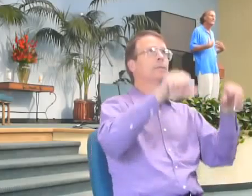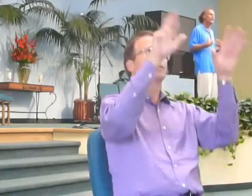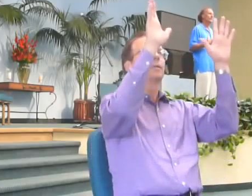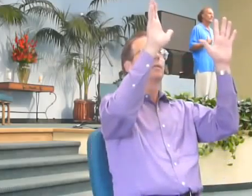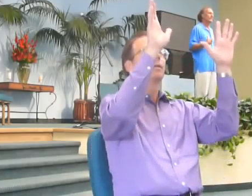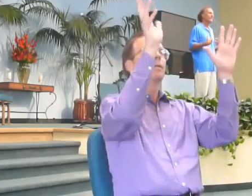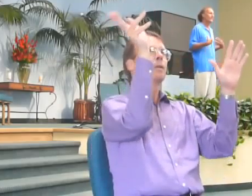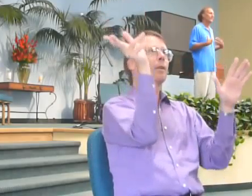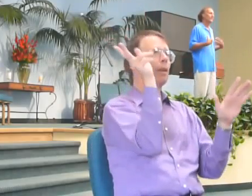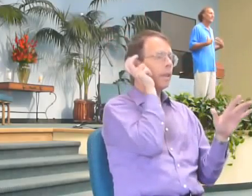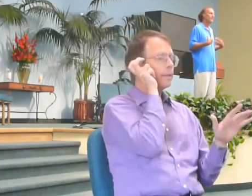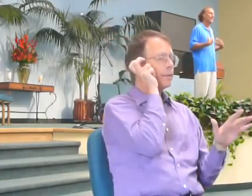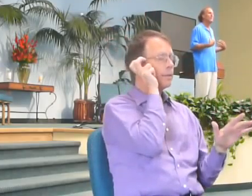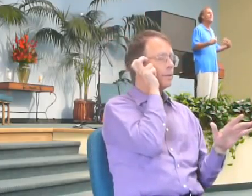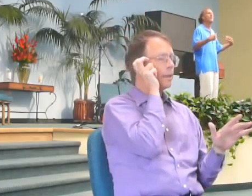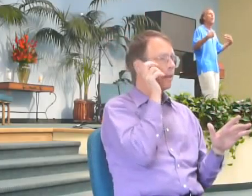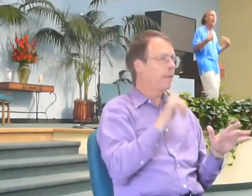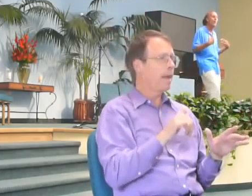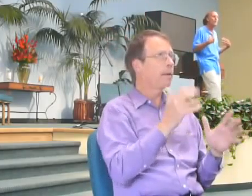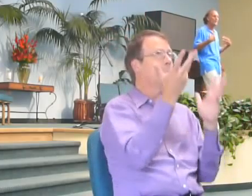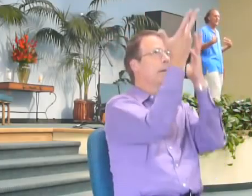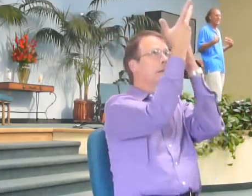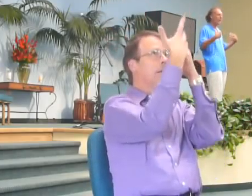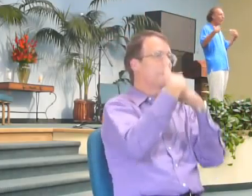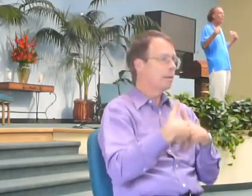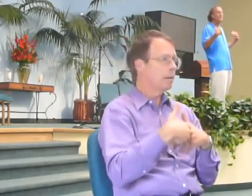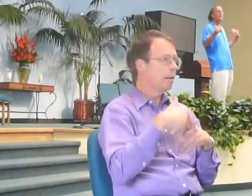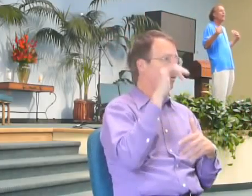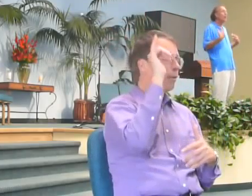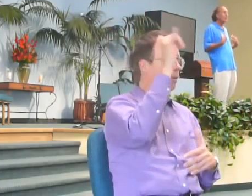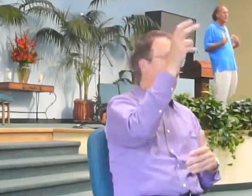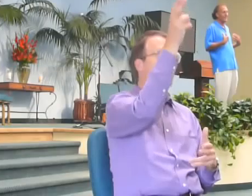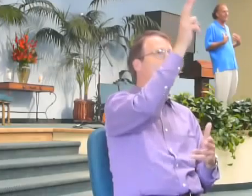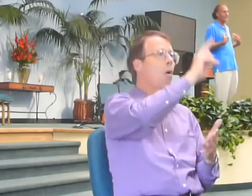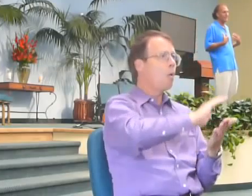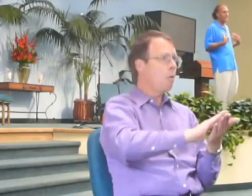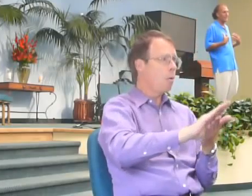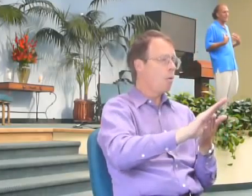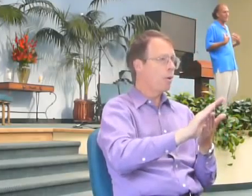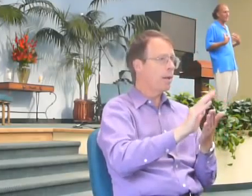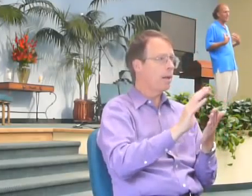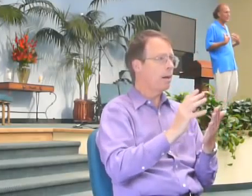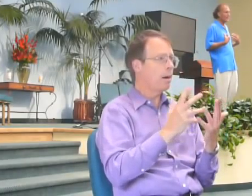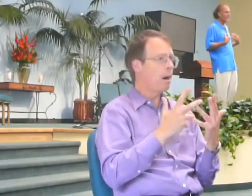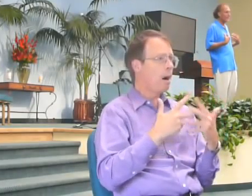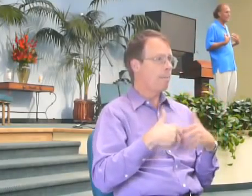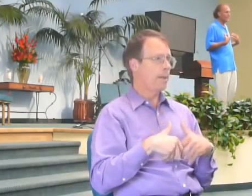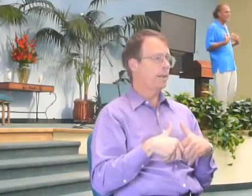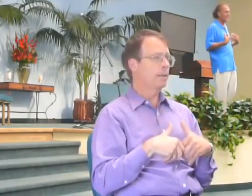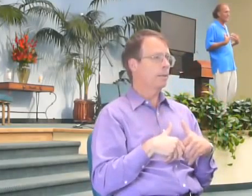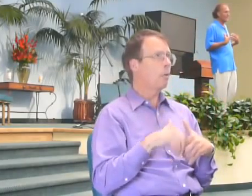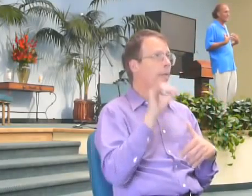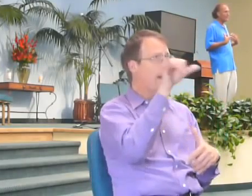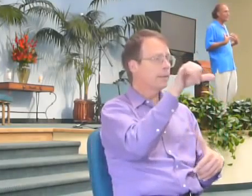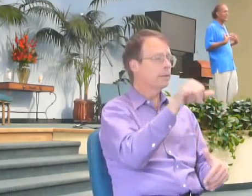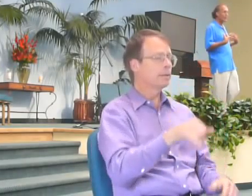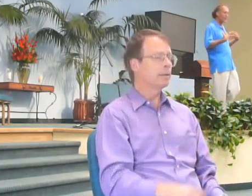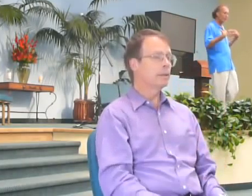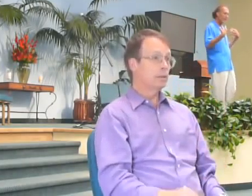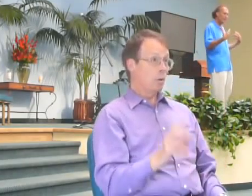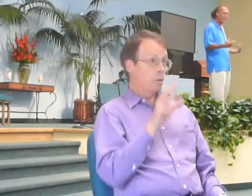That's the truth of who you are. What you think is the nature of God. That is the nature of man. That is the nature of a human being. That is the nature